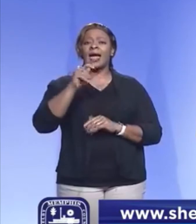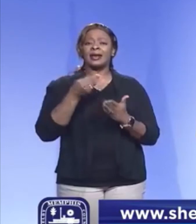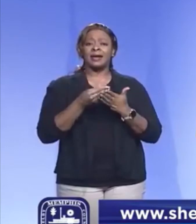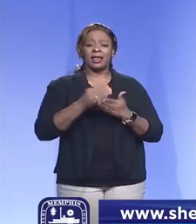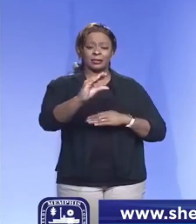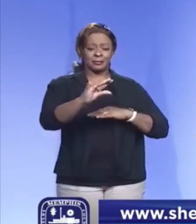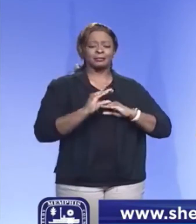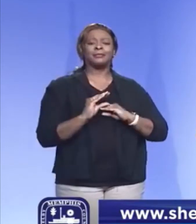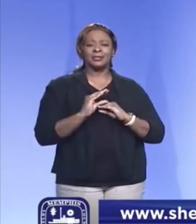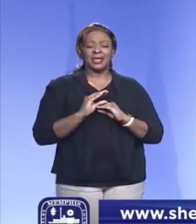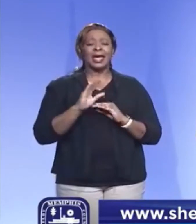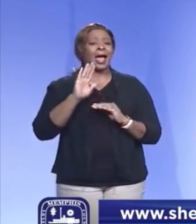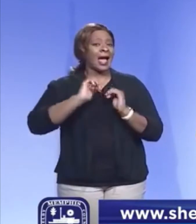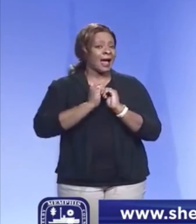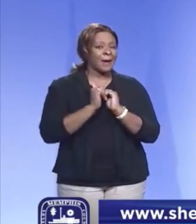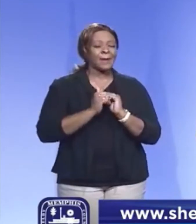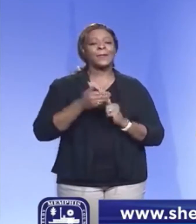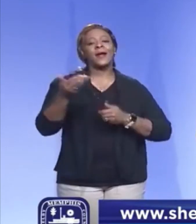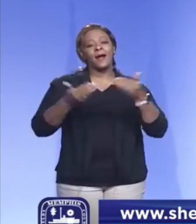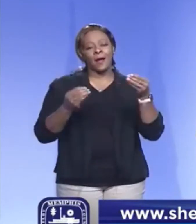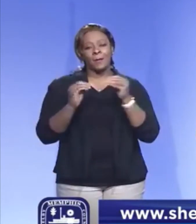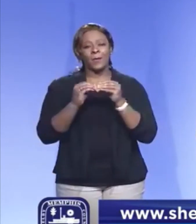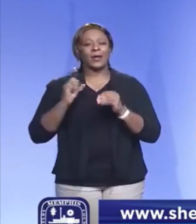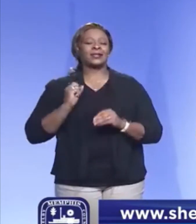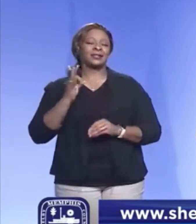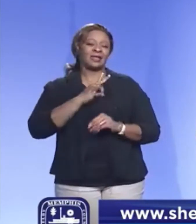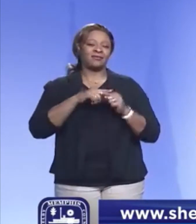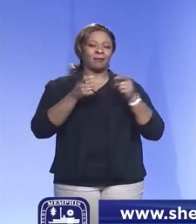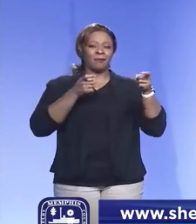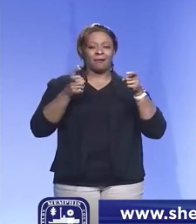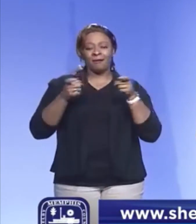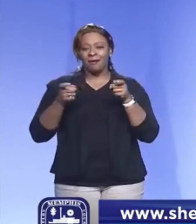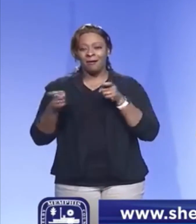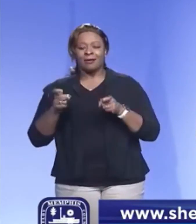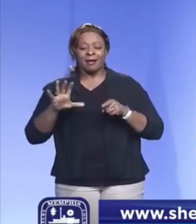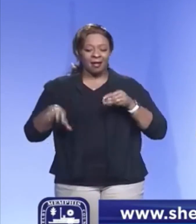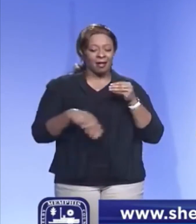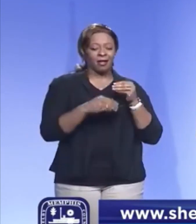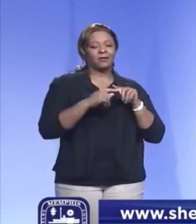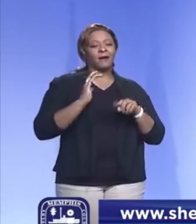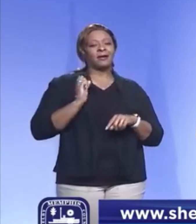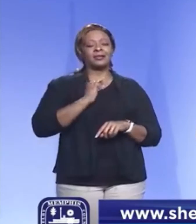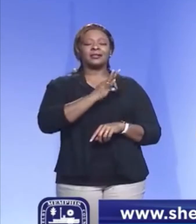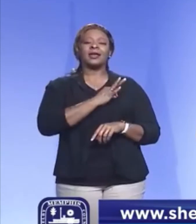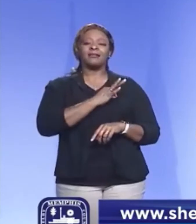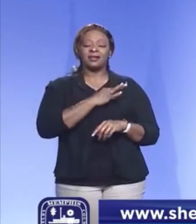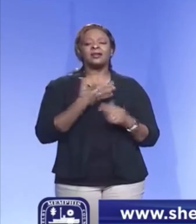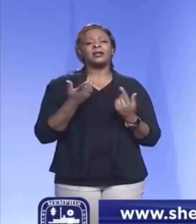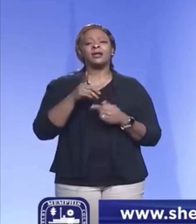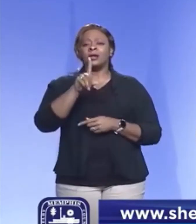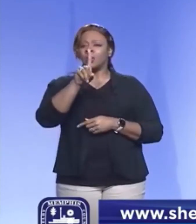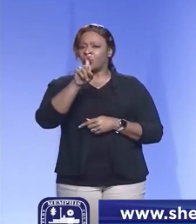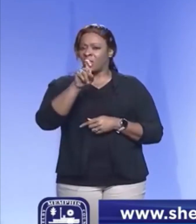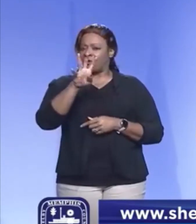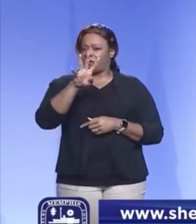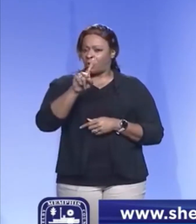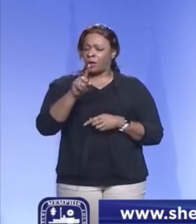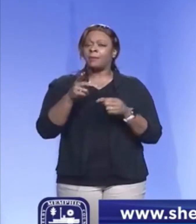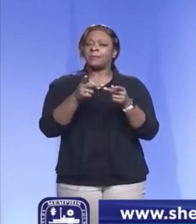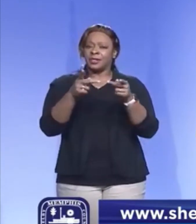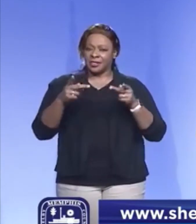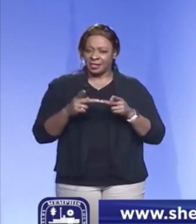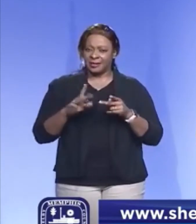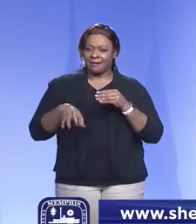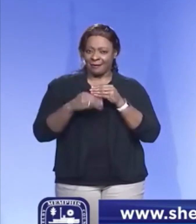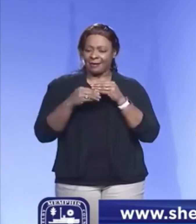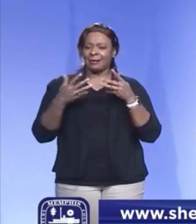That is by hiring new staff to augment our existing staff. Initially, 141 positions, but